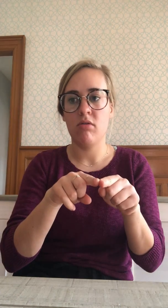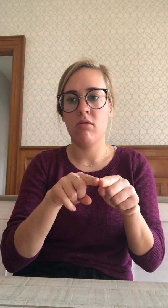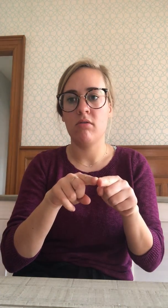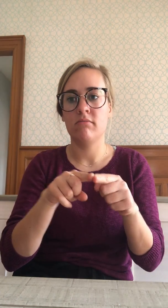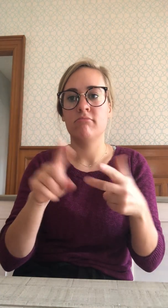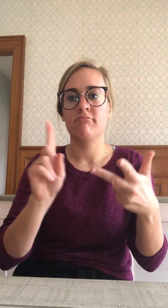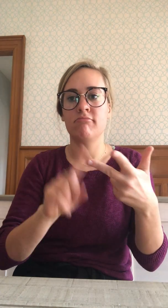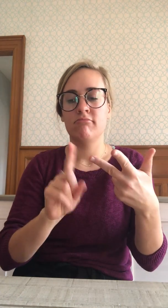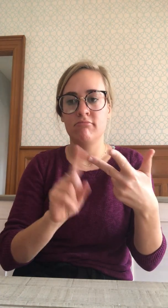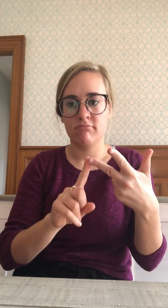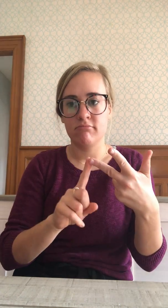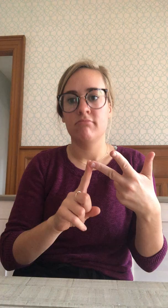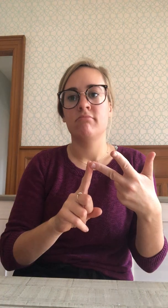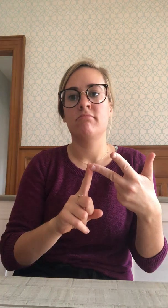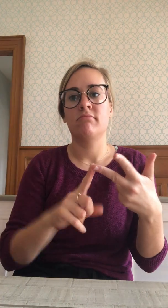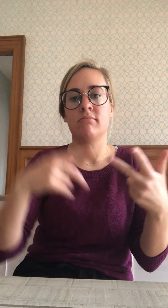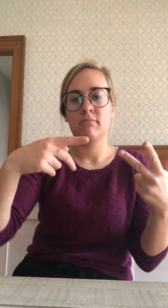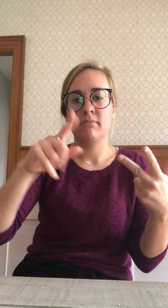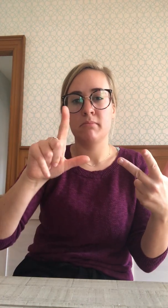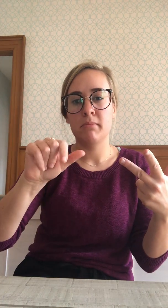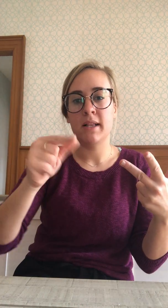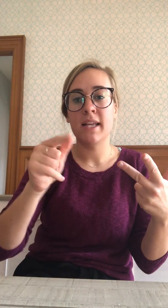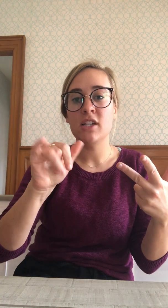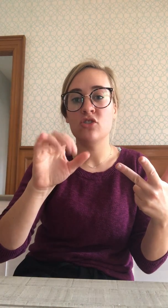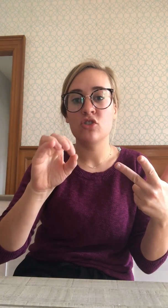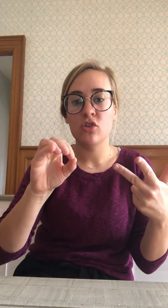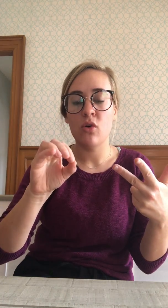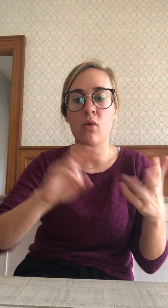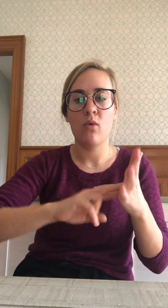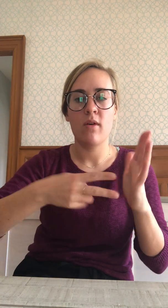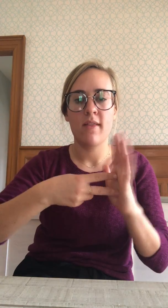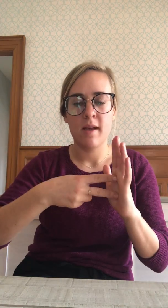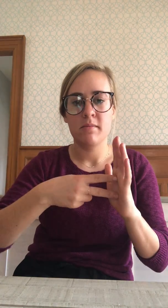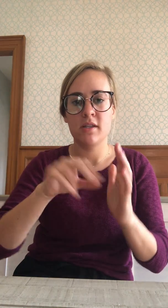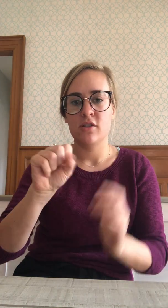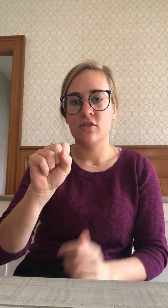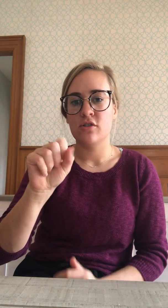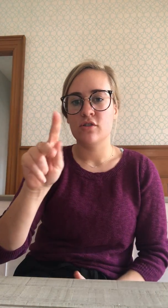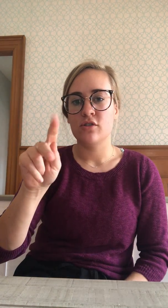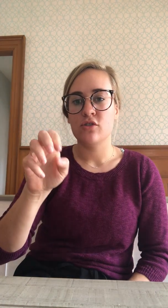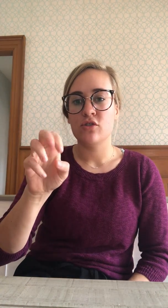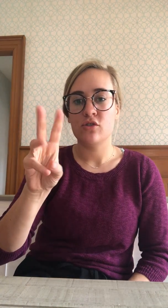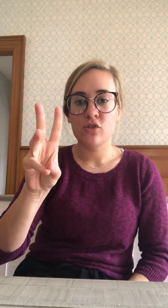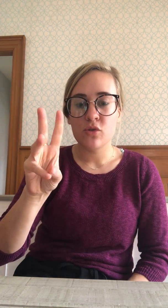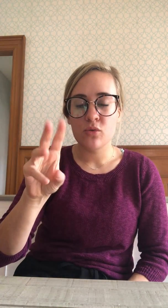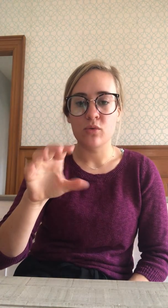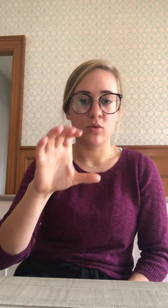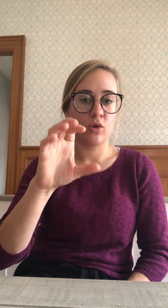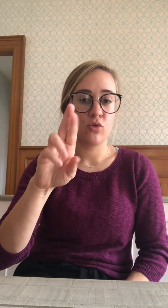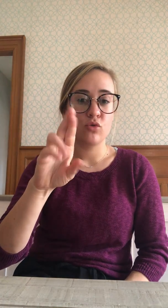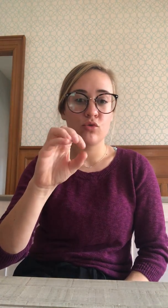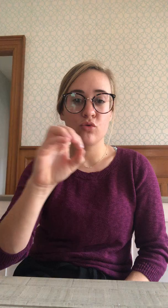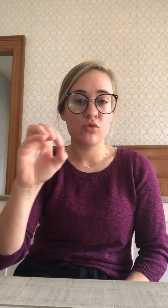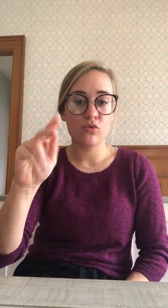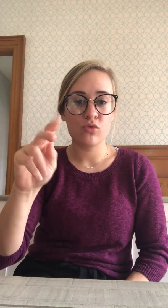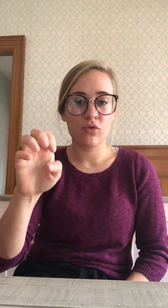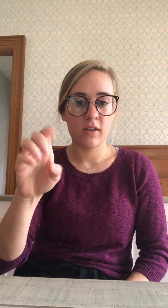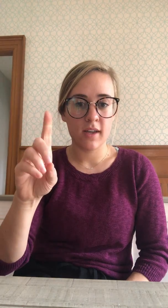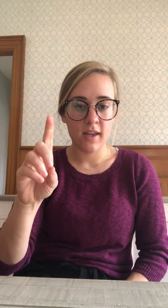Plagiocephaly, plagio means askewed or crooked. If one of the coronal or lambdoid sutures are fused, you get an asymmetric